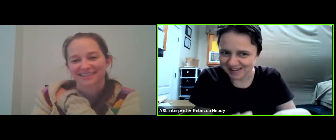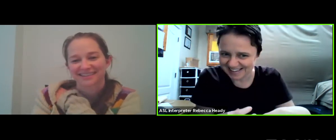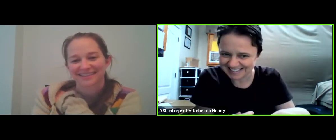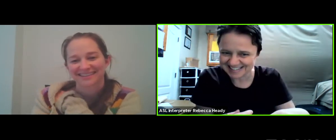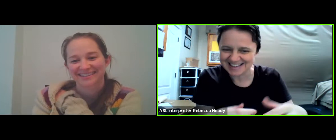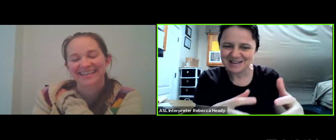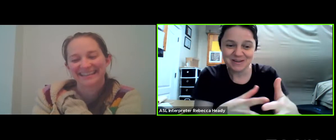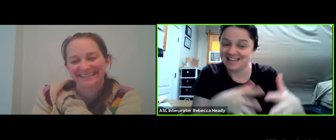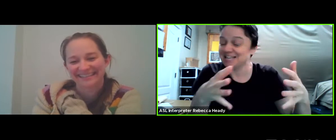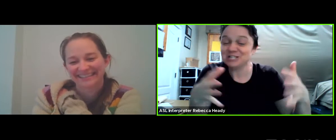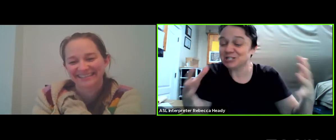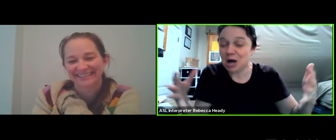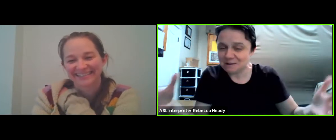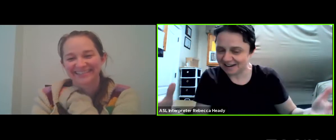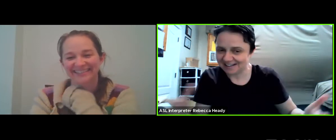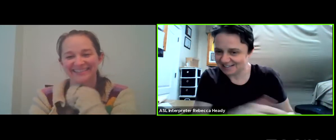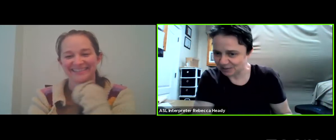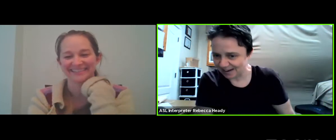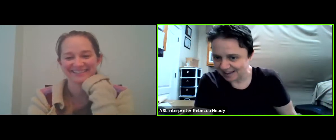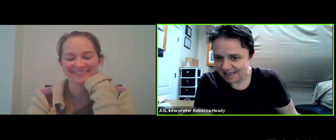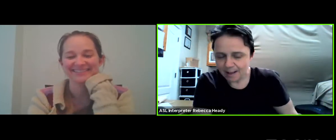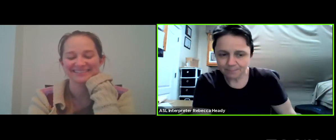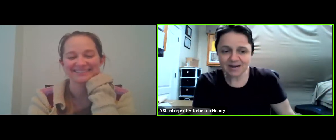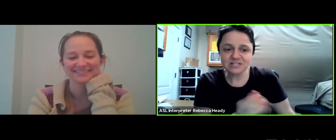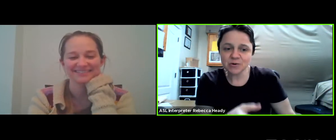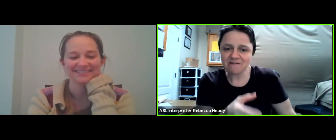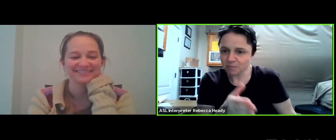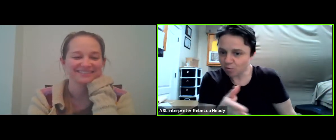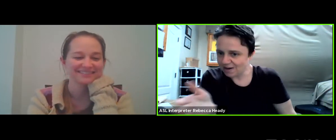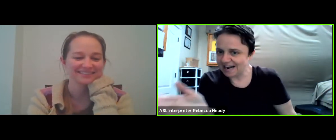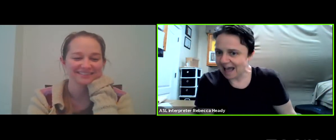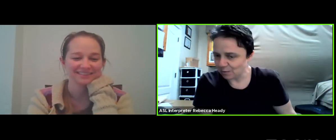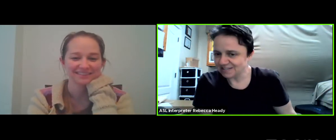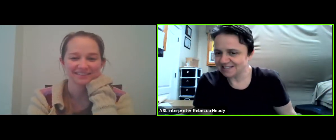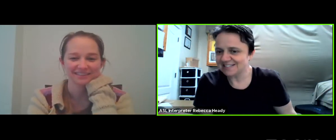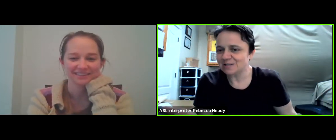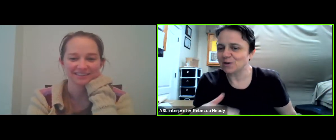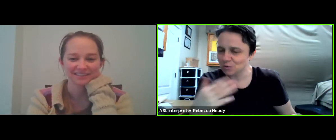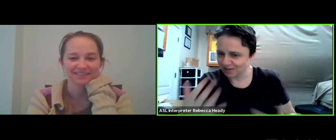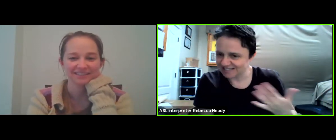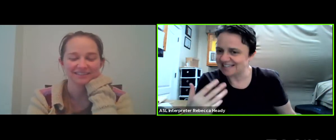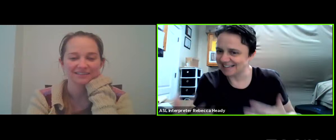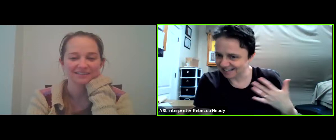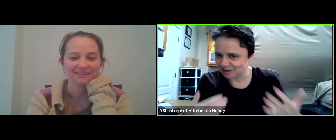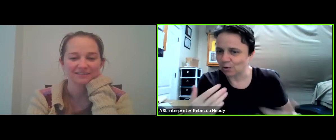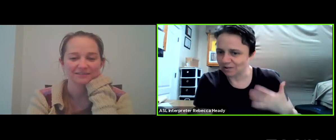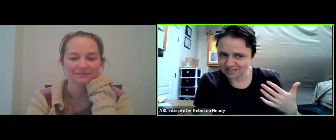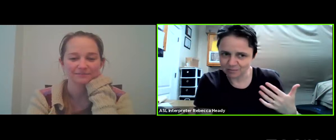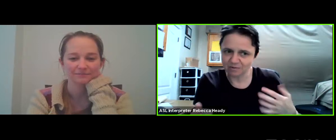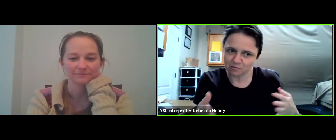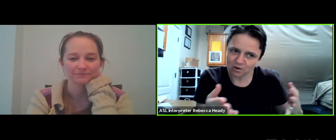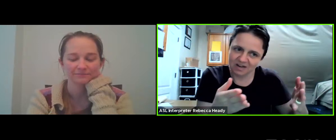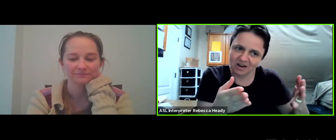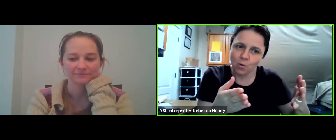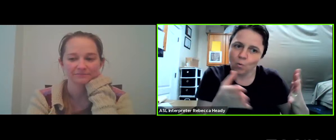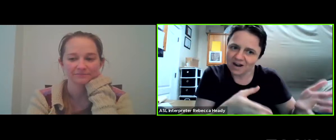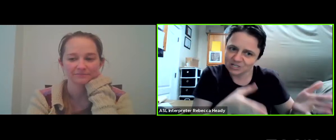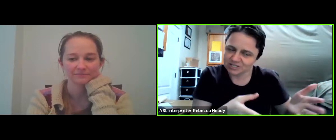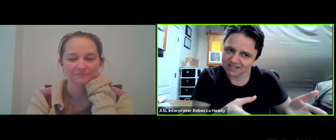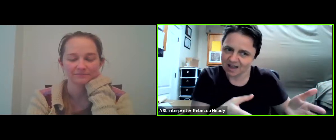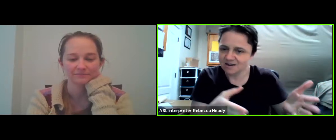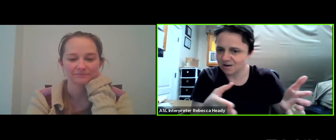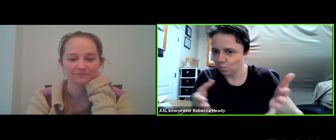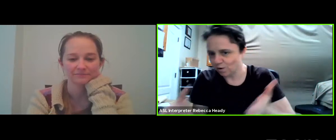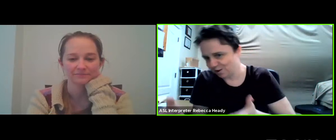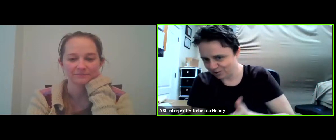on purpose. I just automatically do it. But I do have to point it out. You can see the correlation between what